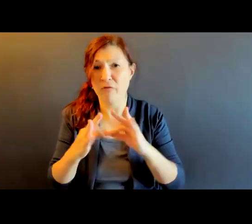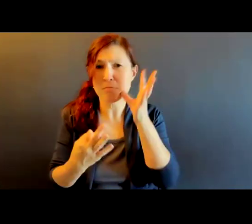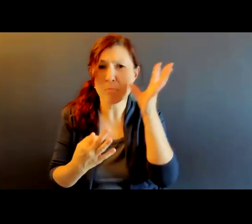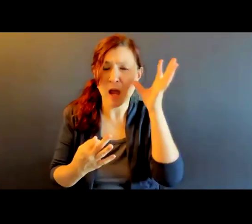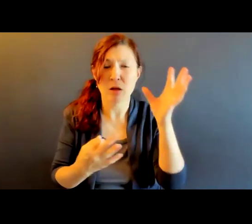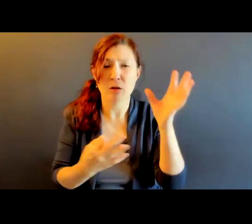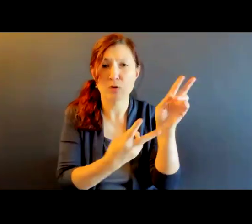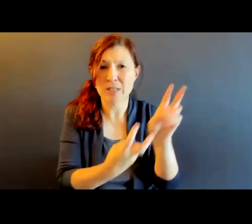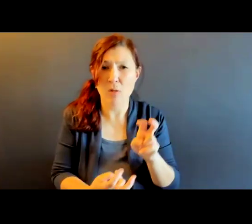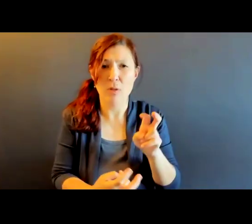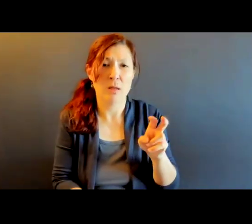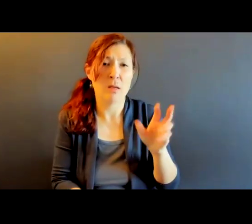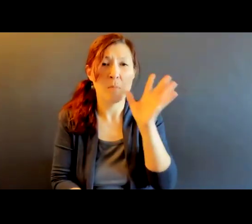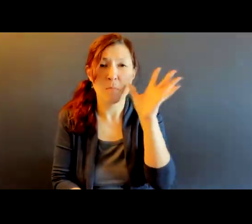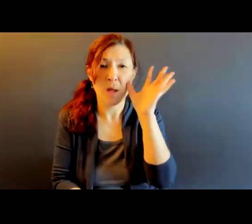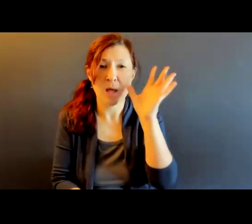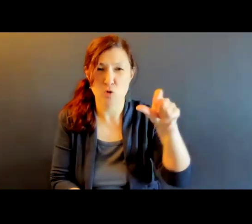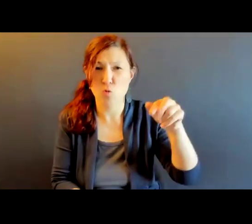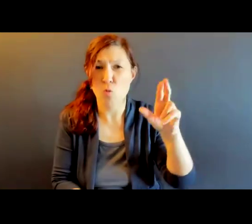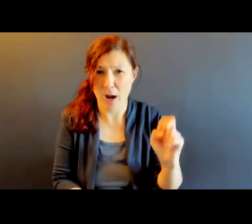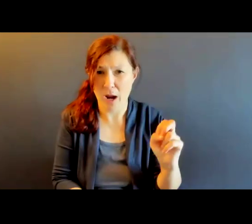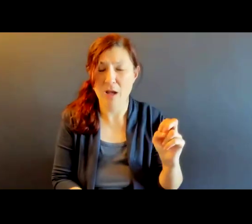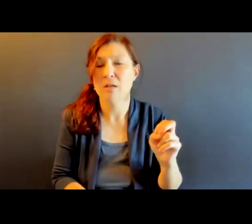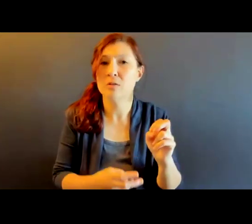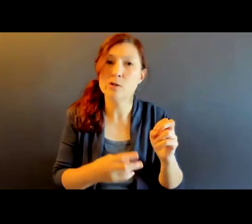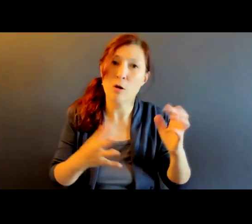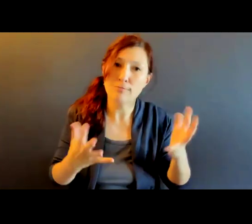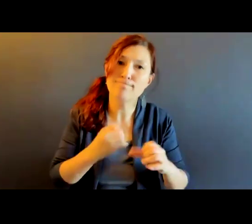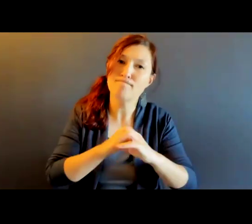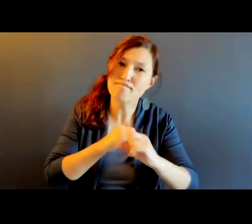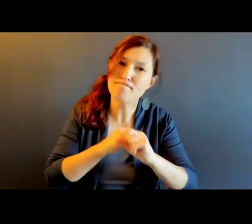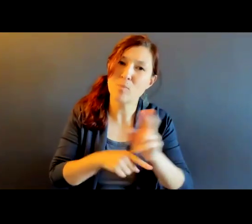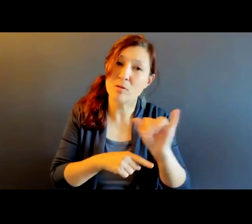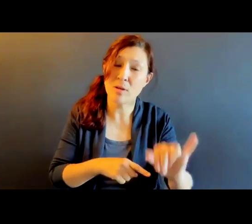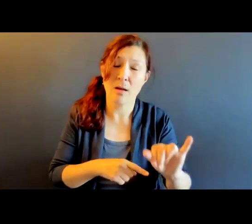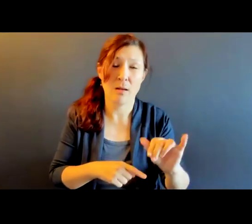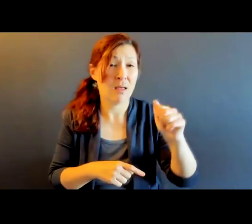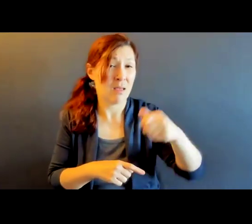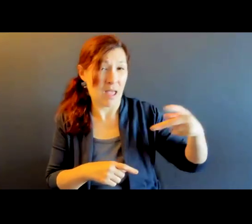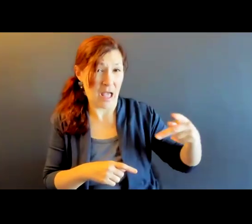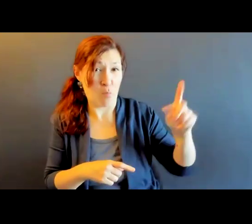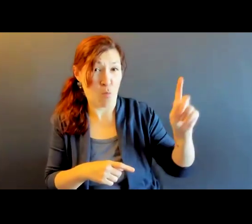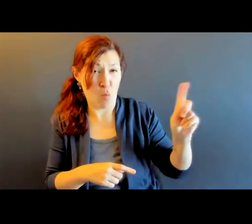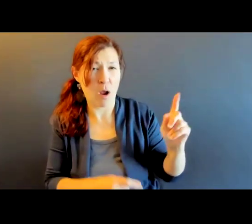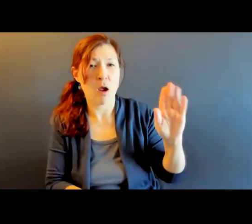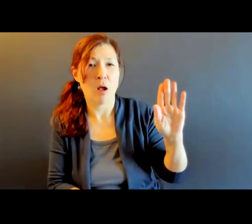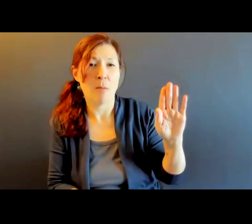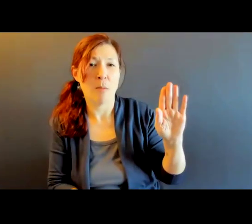it. So another just big pitch for that. And you can always find those apps on our website,